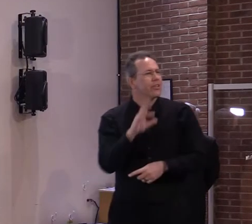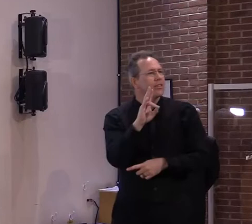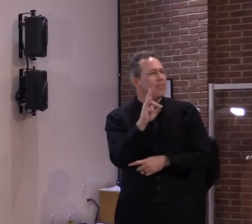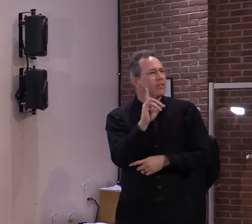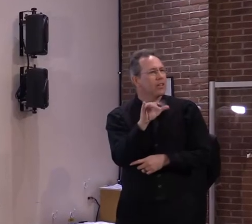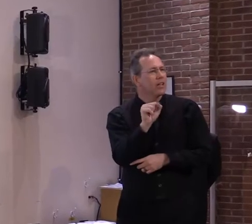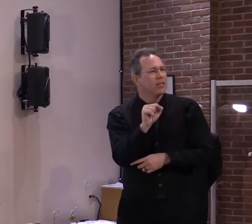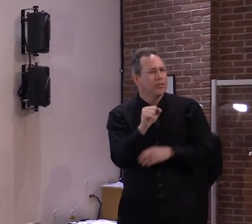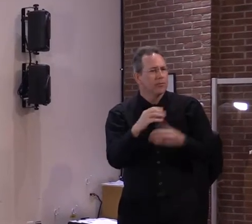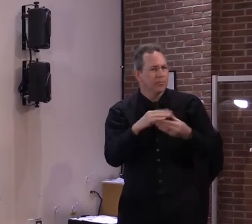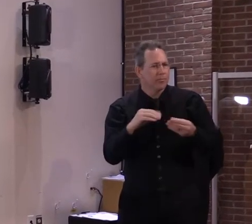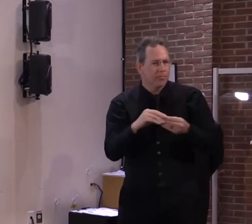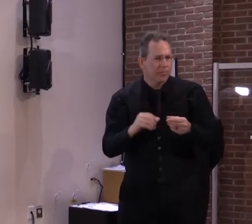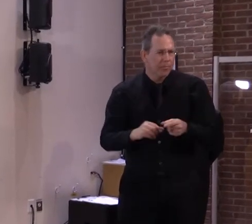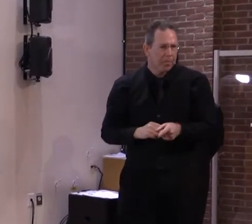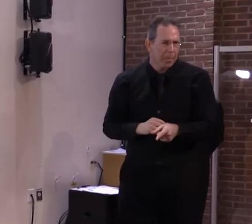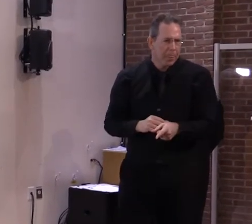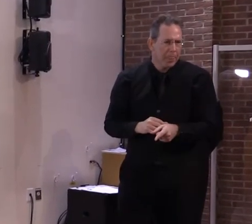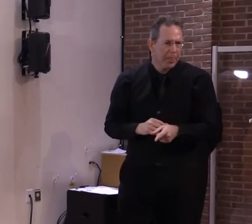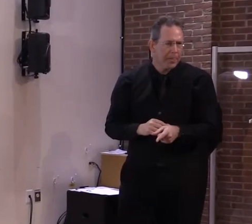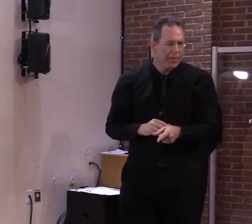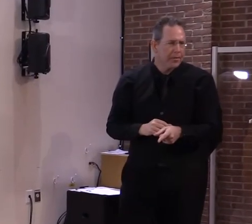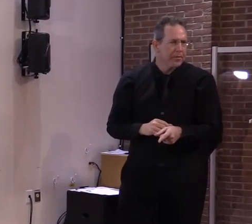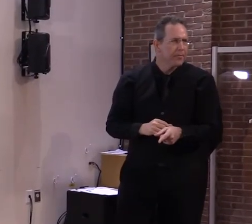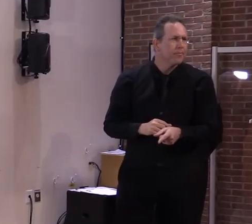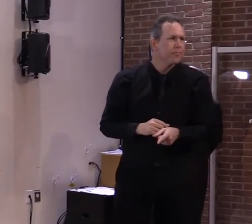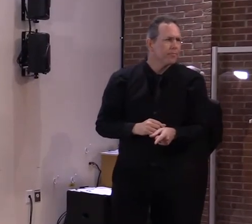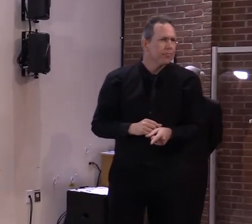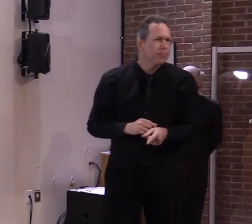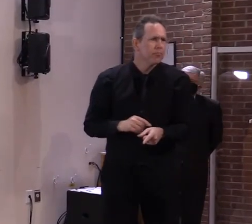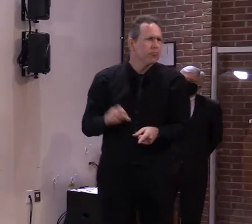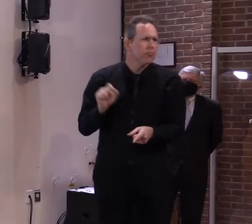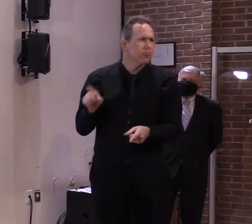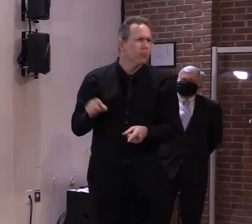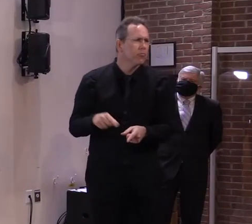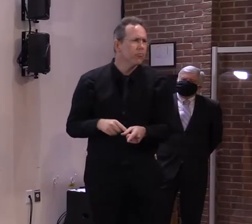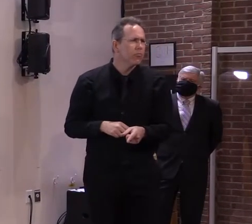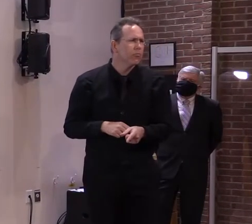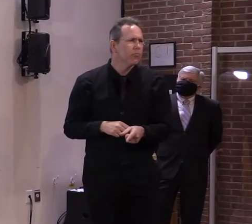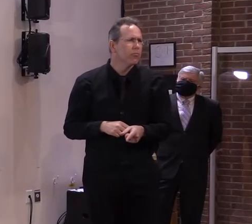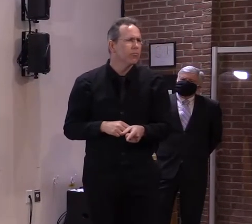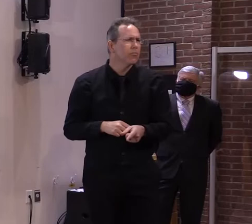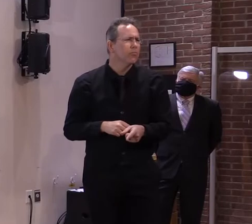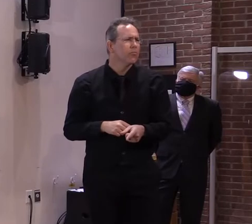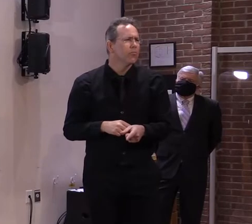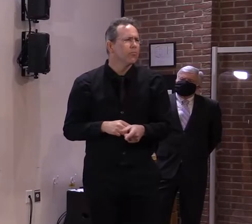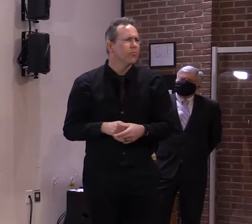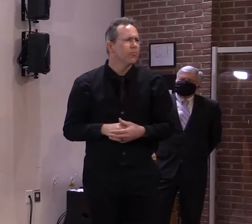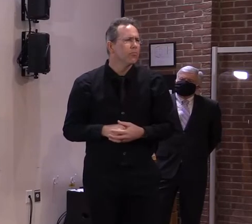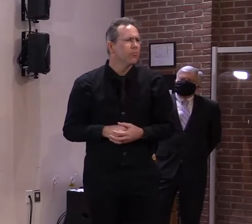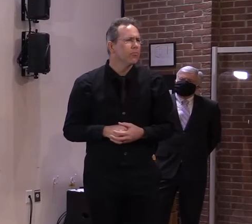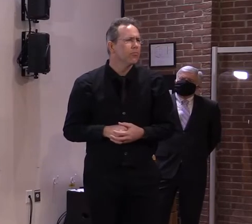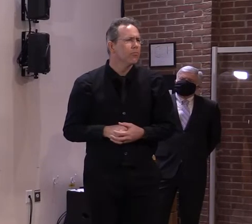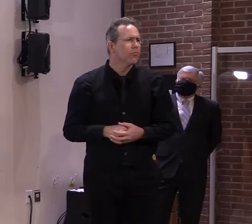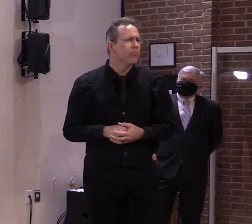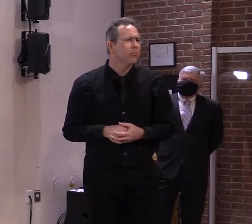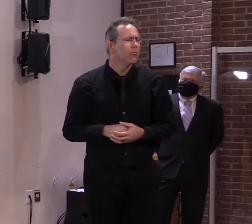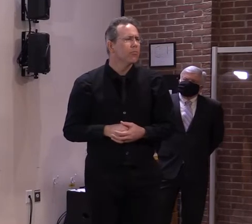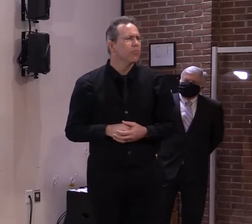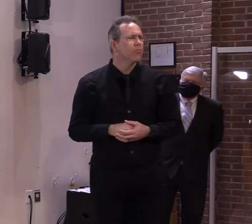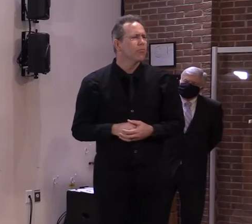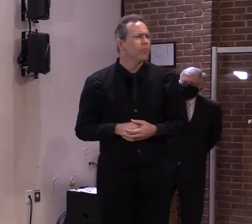Yeah, hi. I'm wondering if these dates for Vermont Forward could be moved up if things go better than